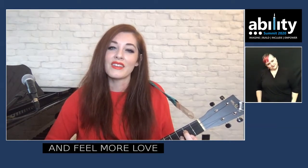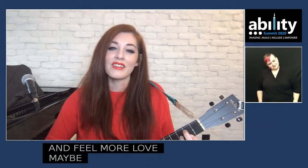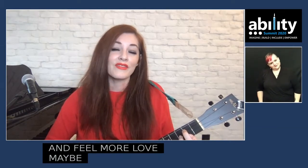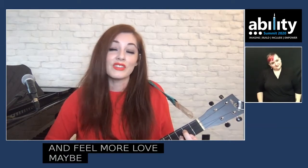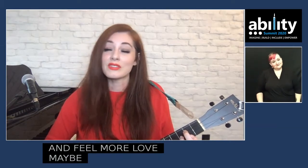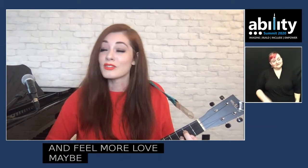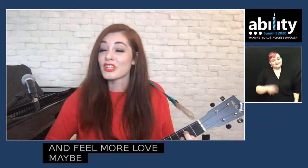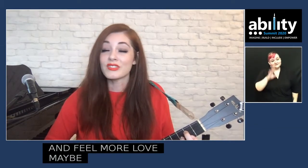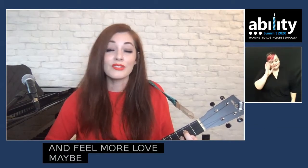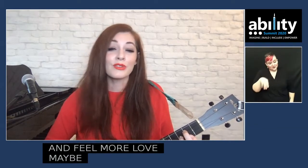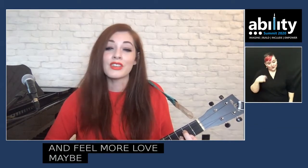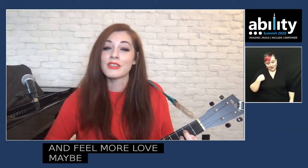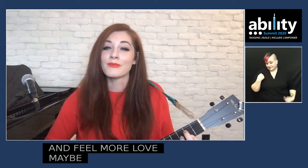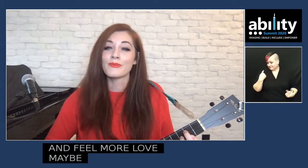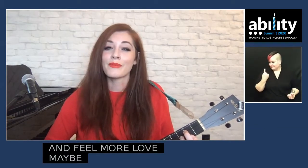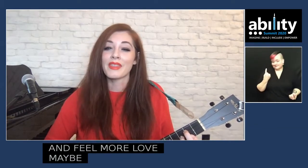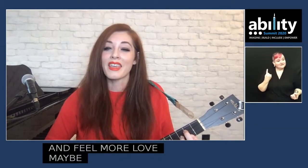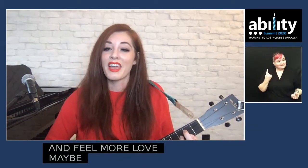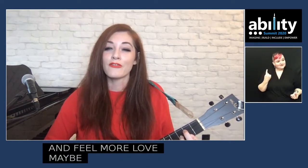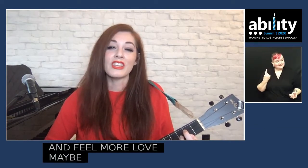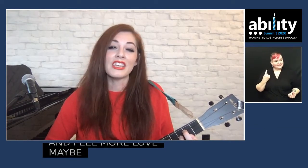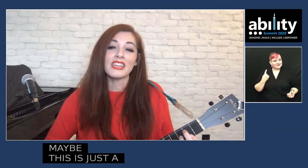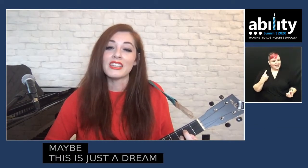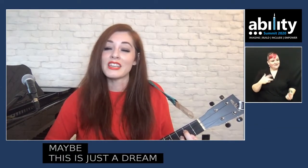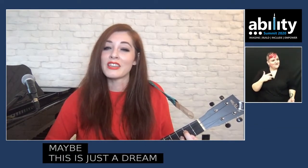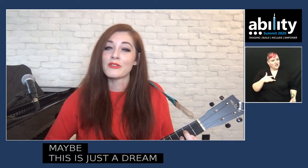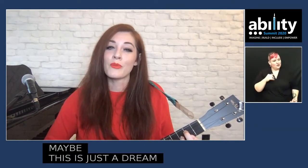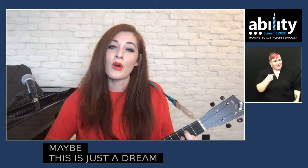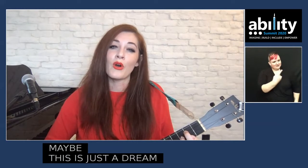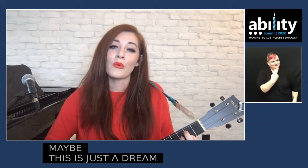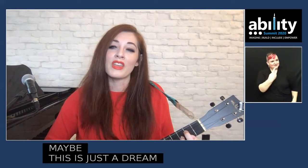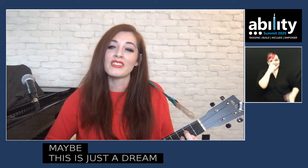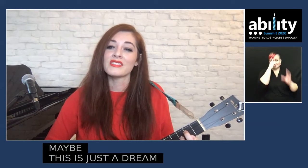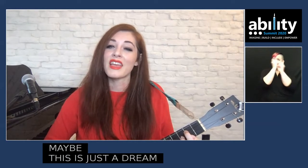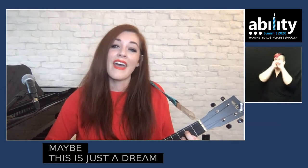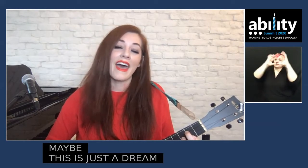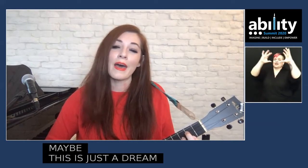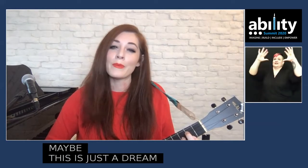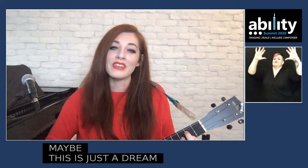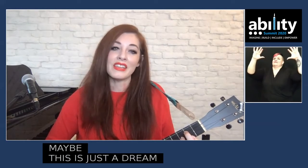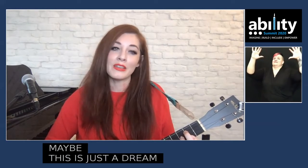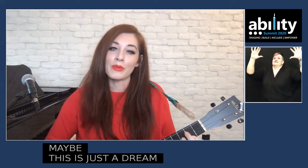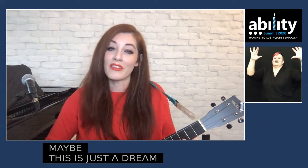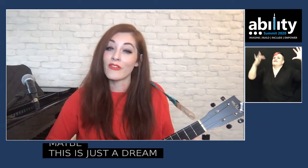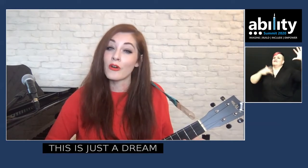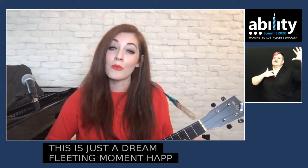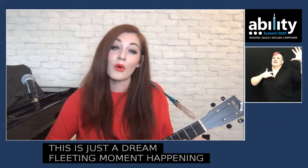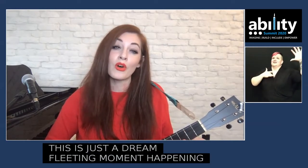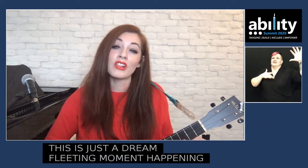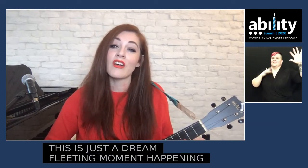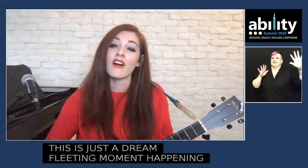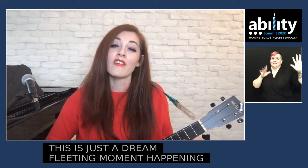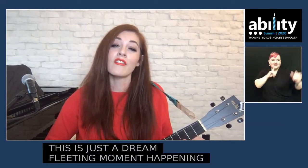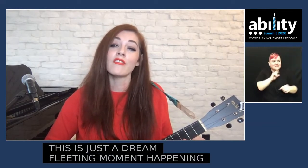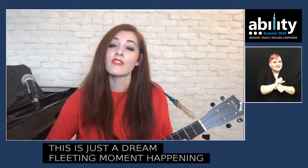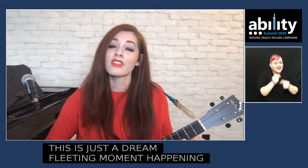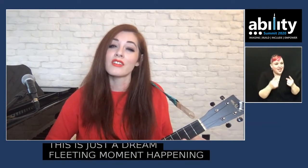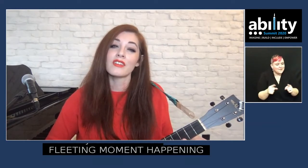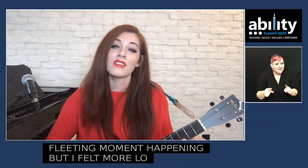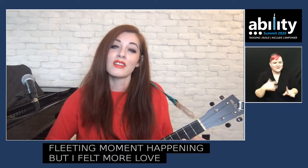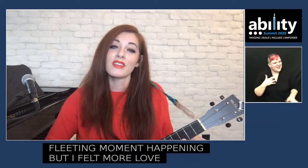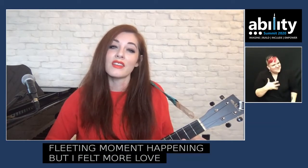Maybe this is just a dream, fleeting moment happening, but I felt more